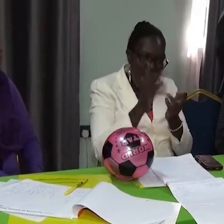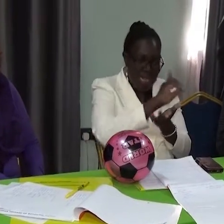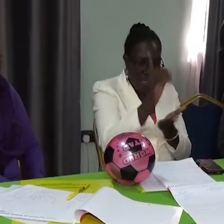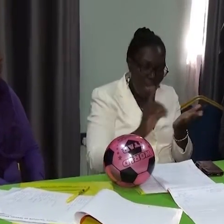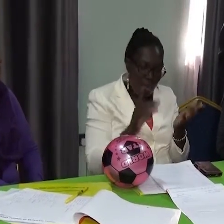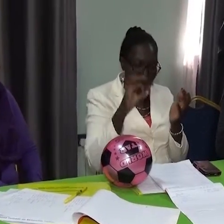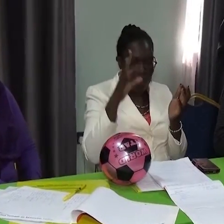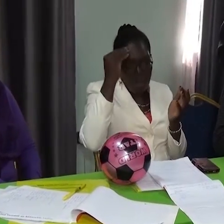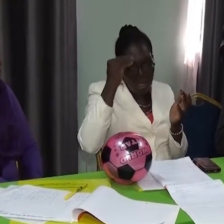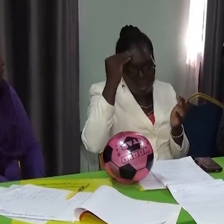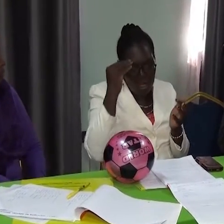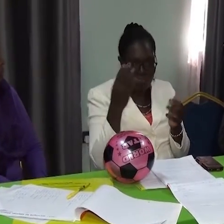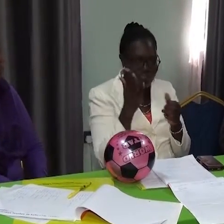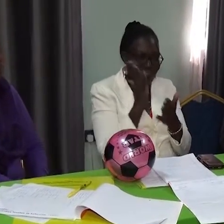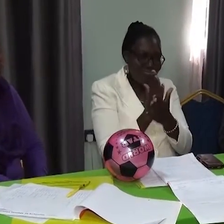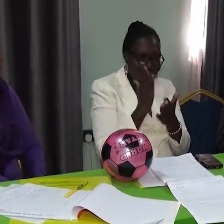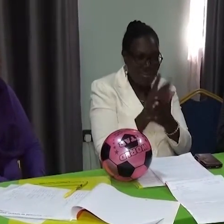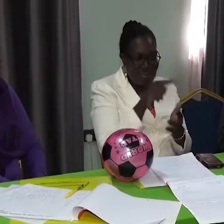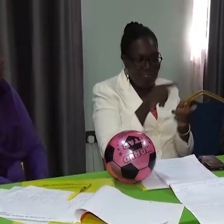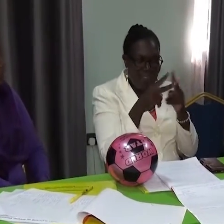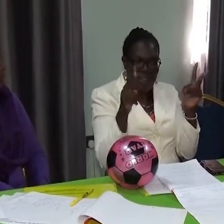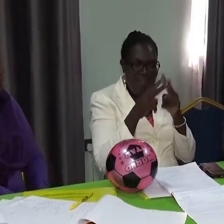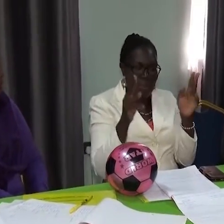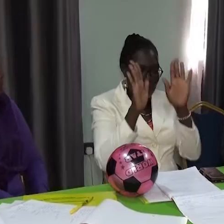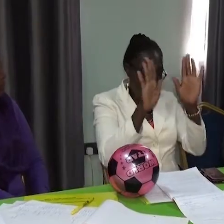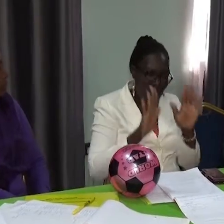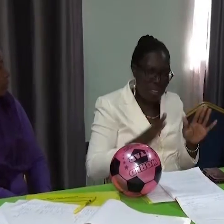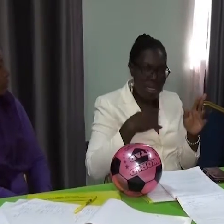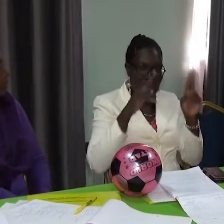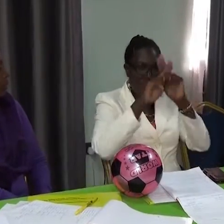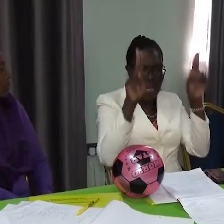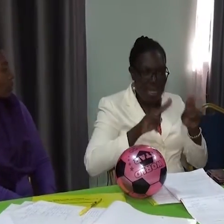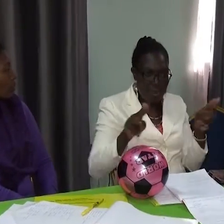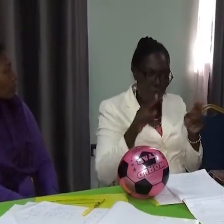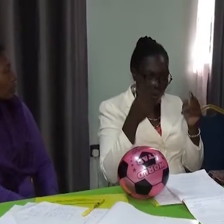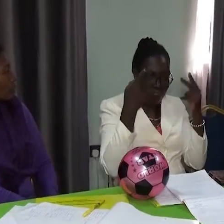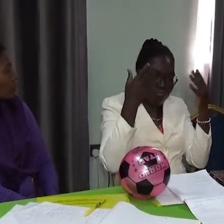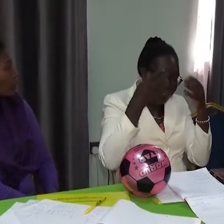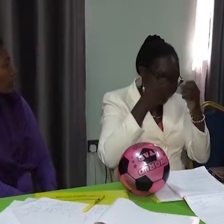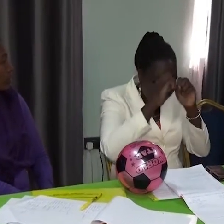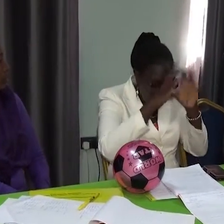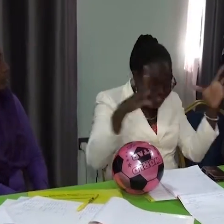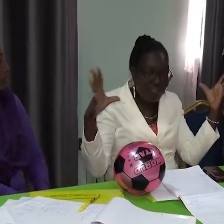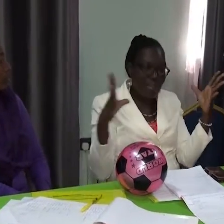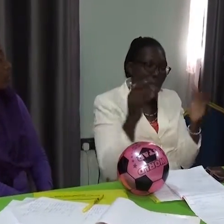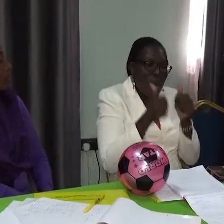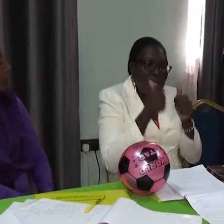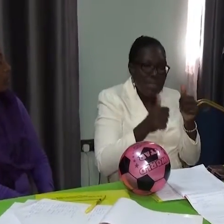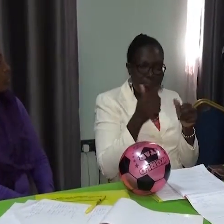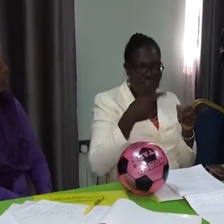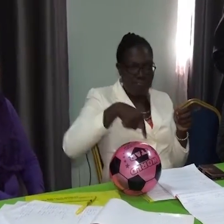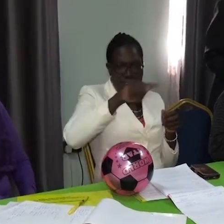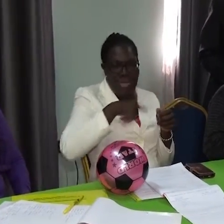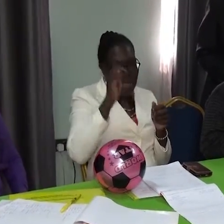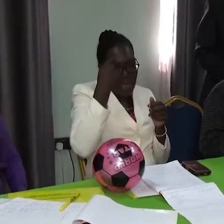is very important, and it's also looking at the universal part of it. That I felt that this was